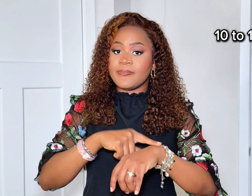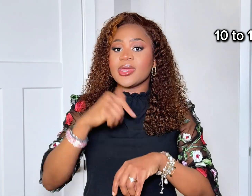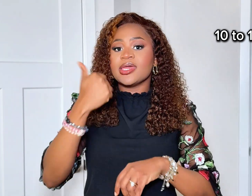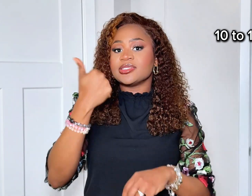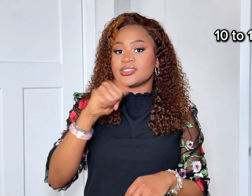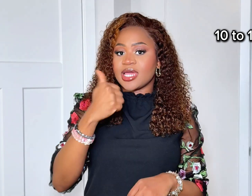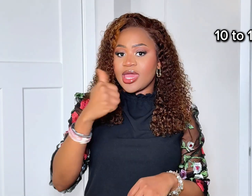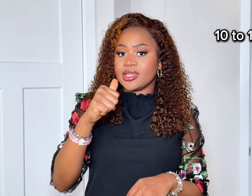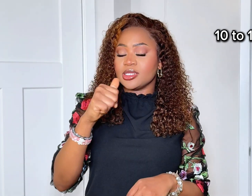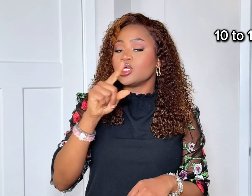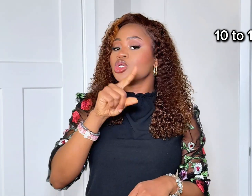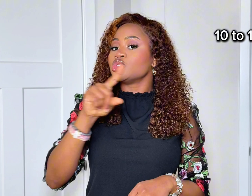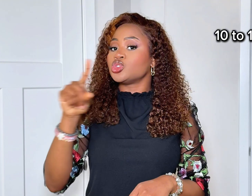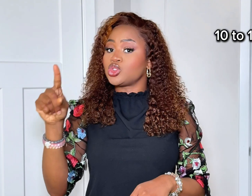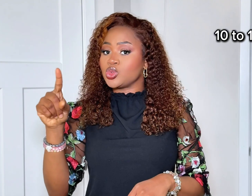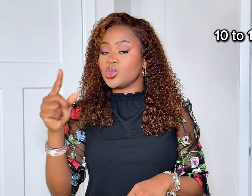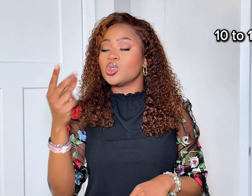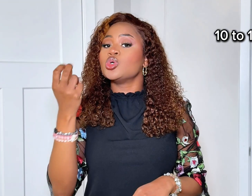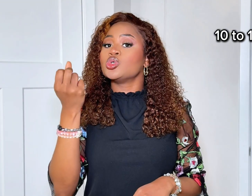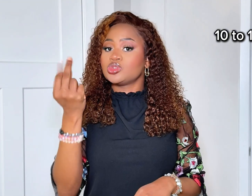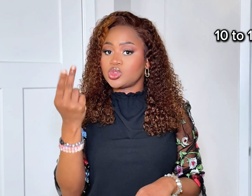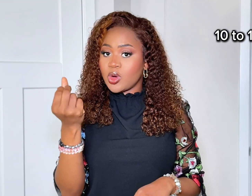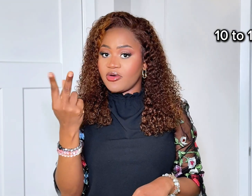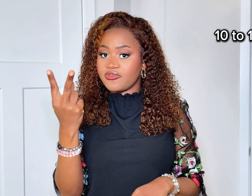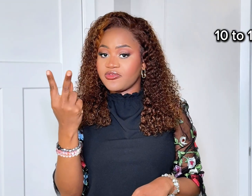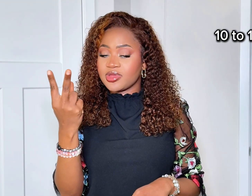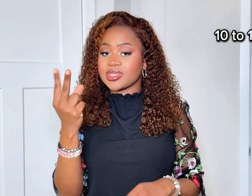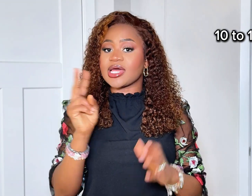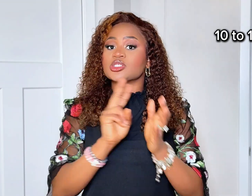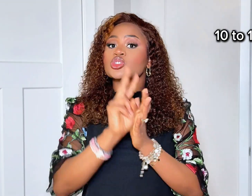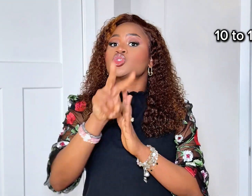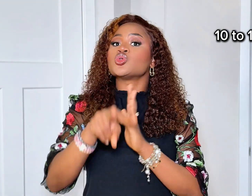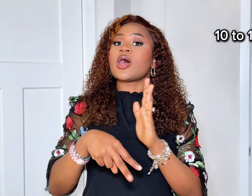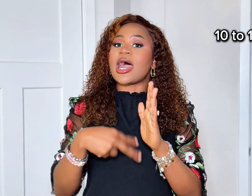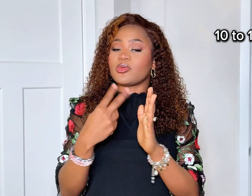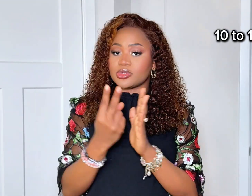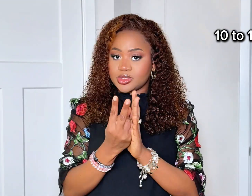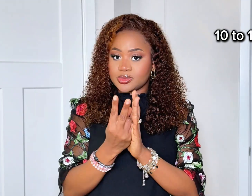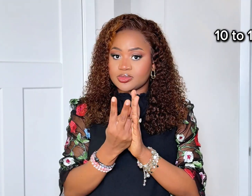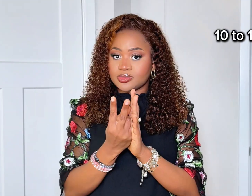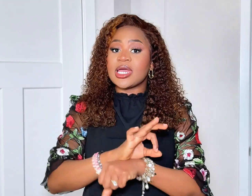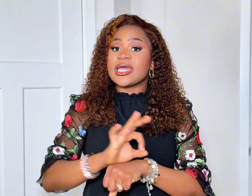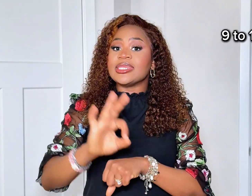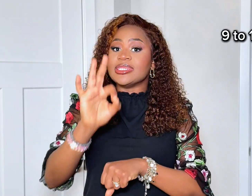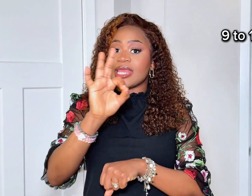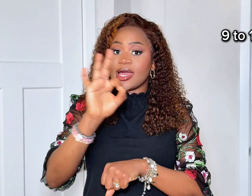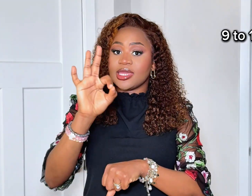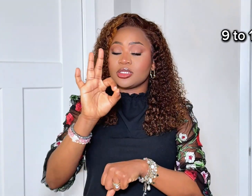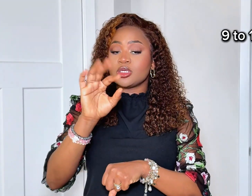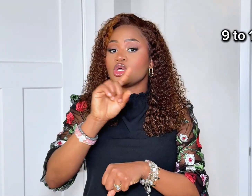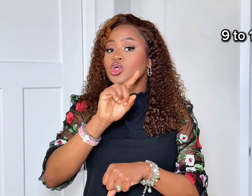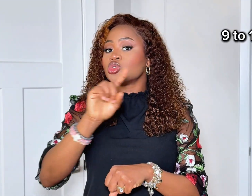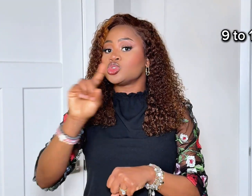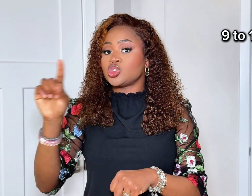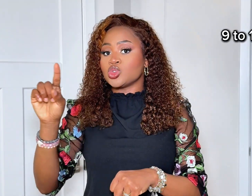Time 10 to 12. That's 2 hours. 9